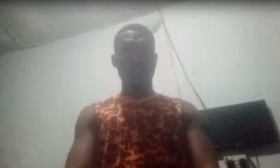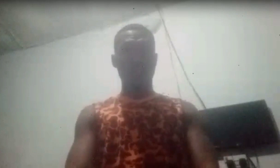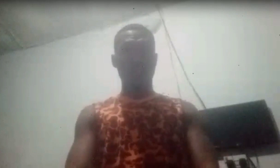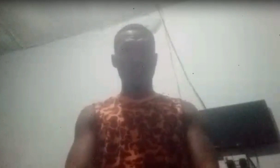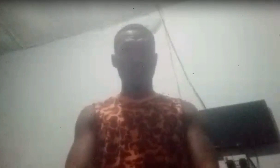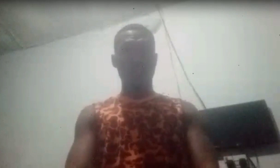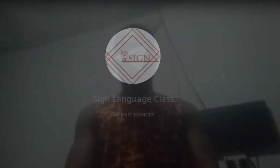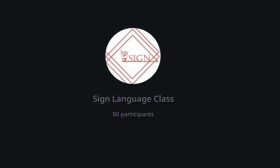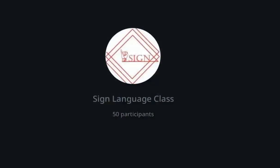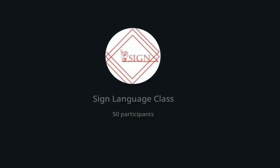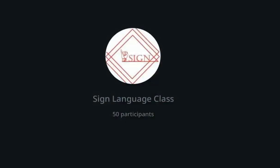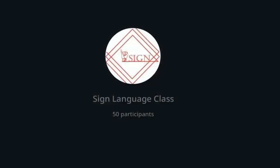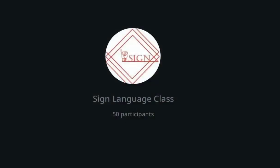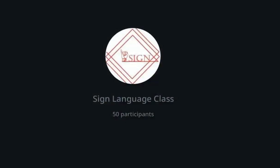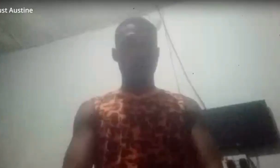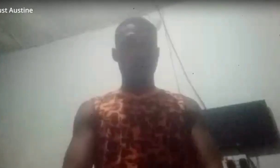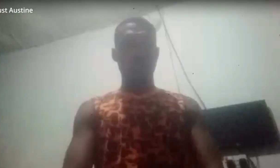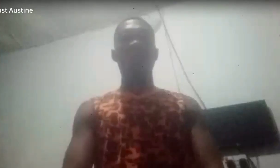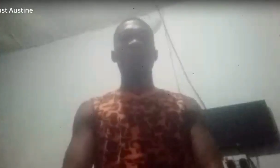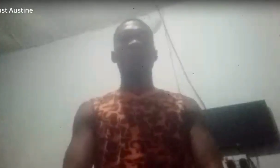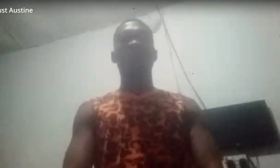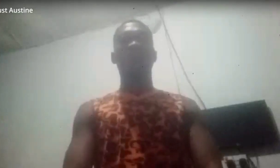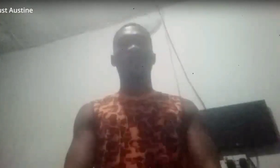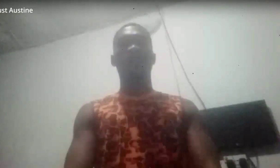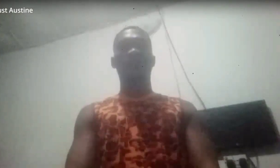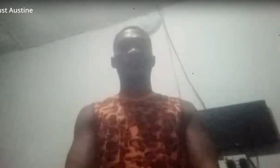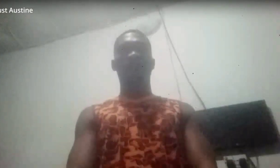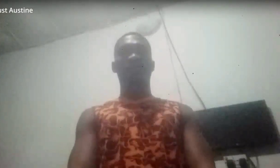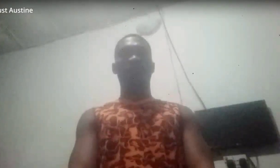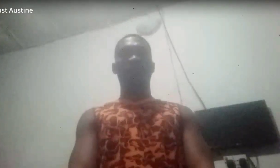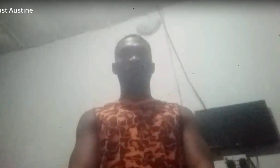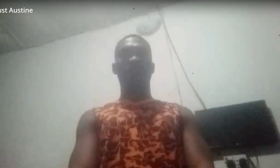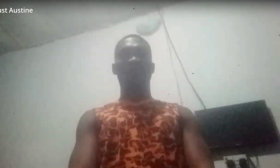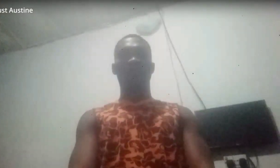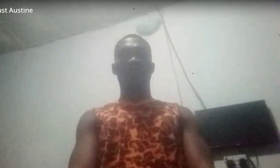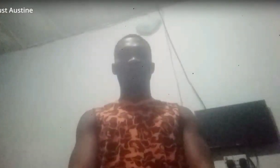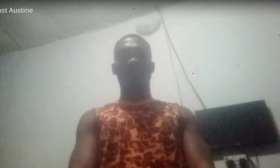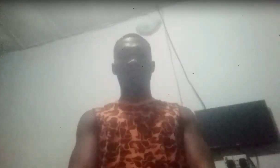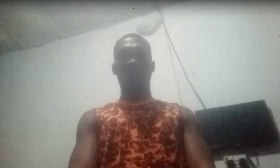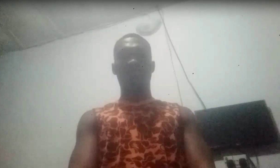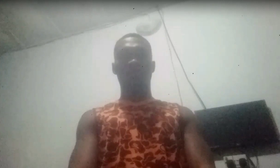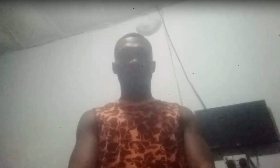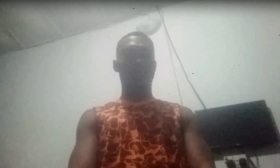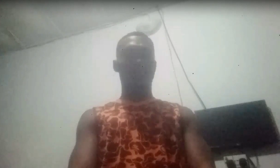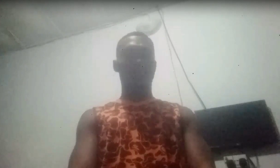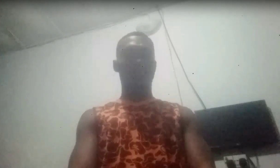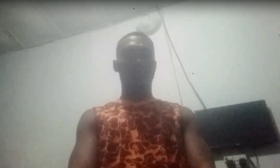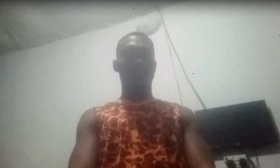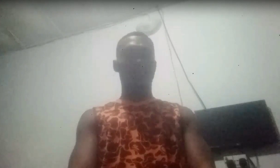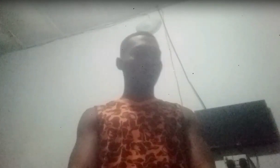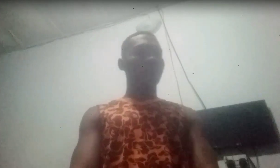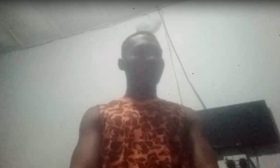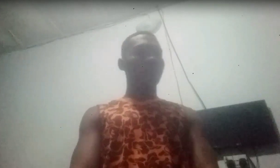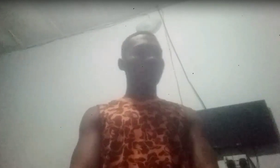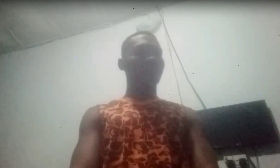has to do with his lighting. We can manage. Yes. Okay. I'm seeing. I can see you now. Please go. So please